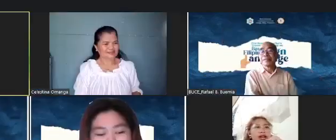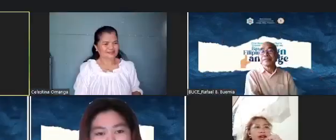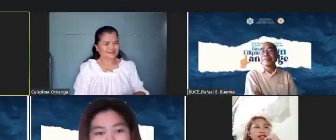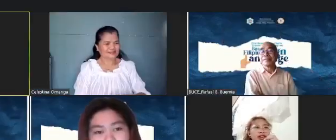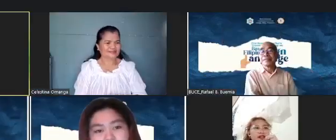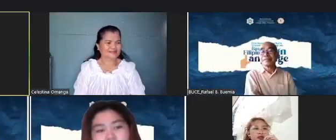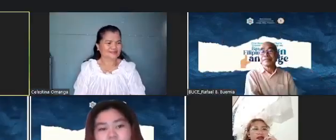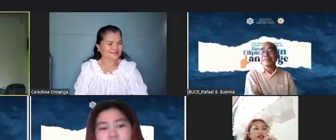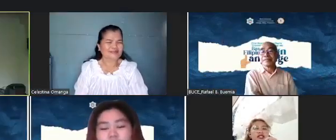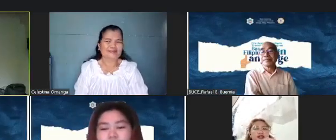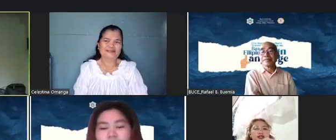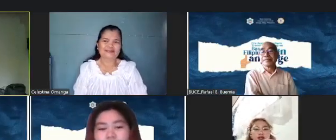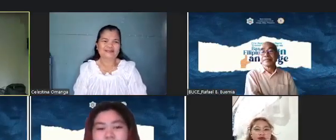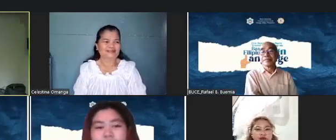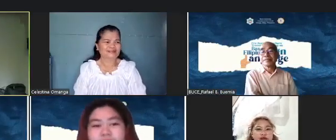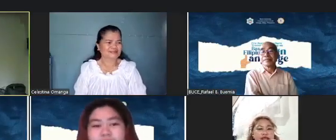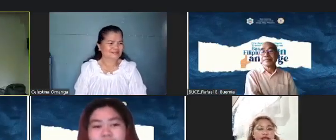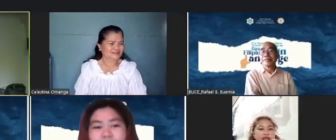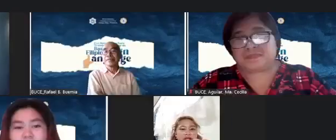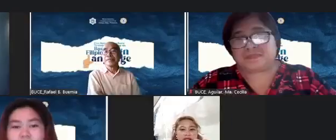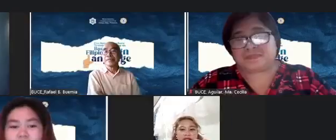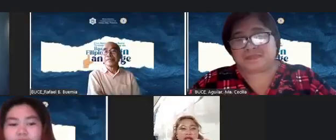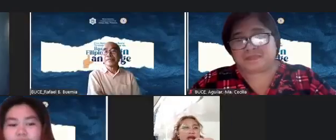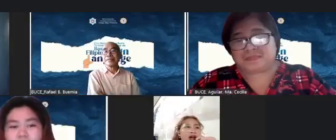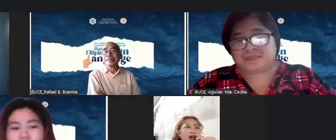So, hi everyone. Good afternoon.